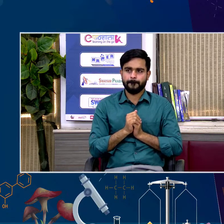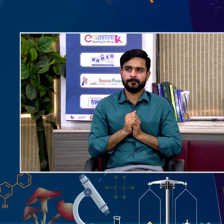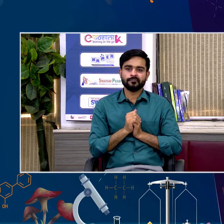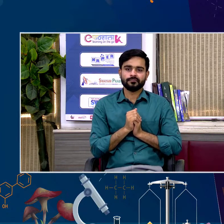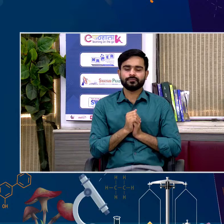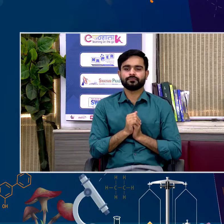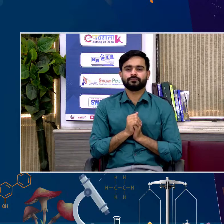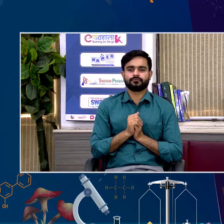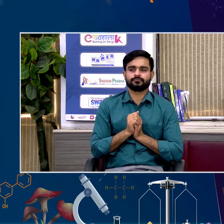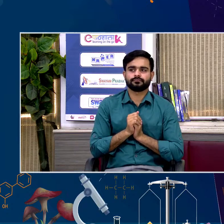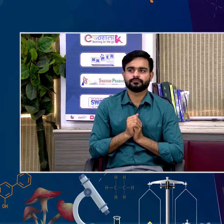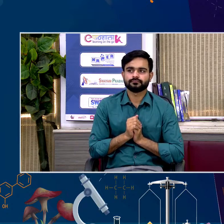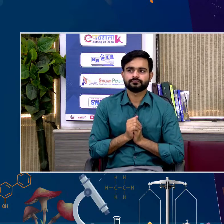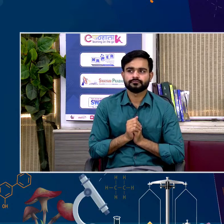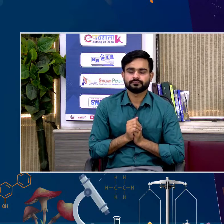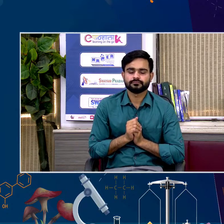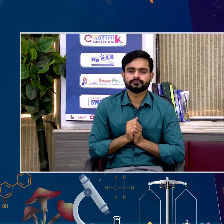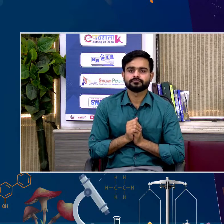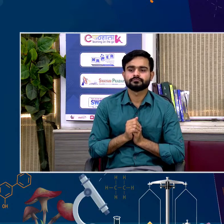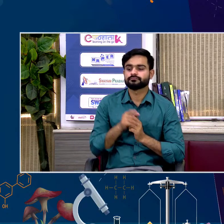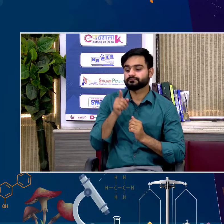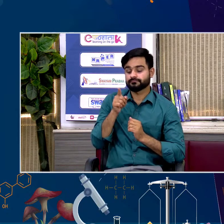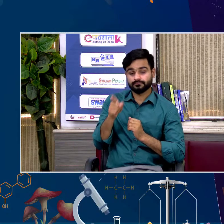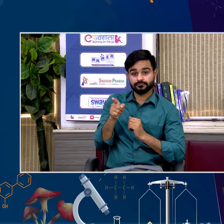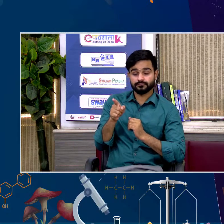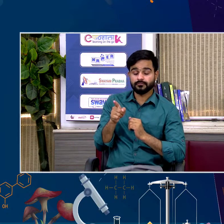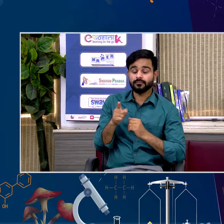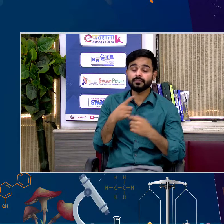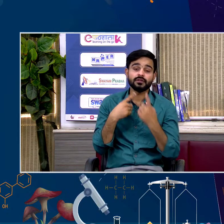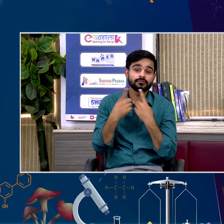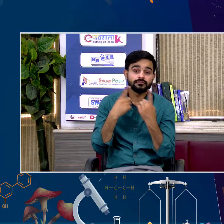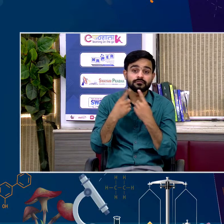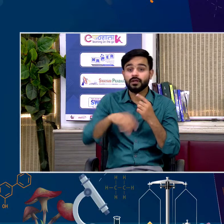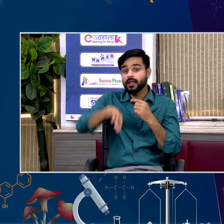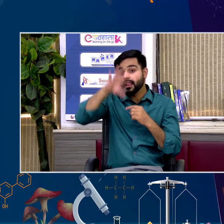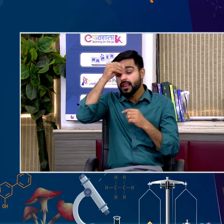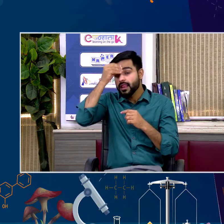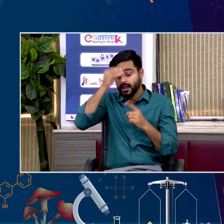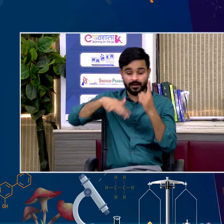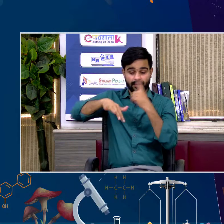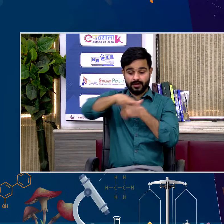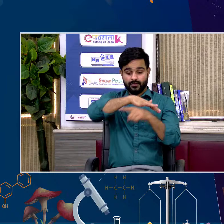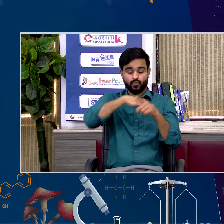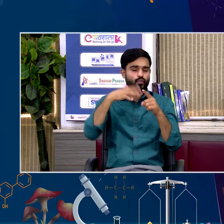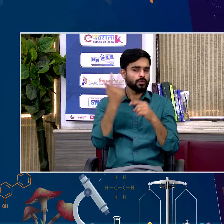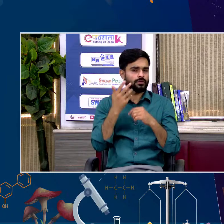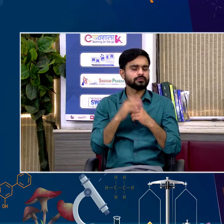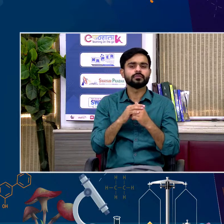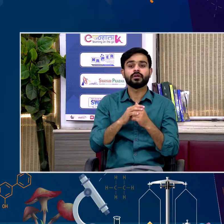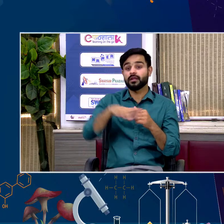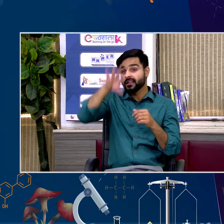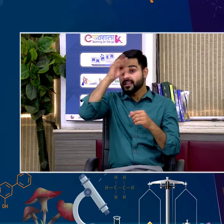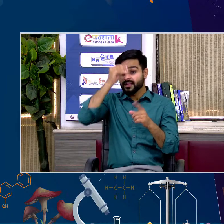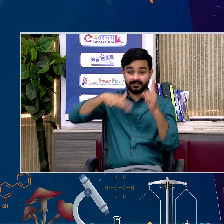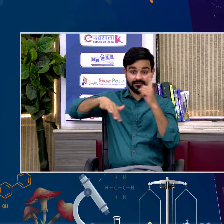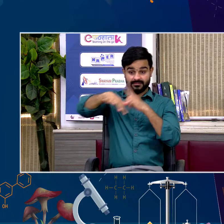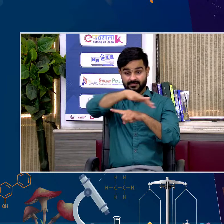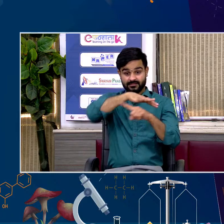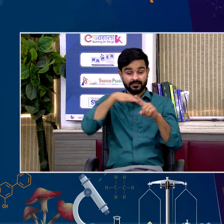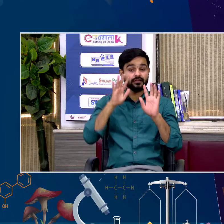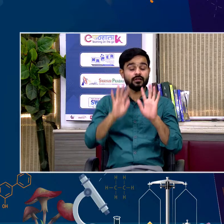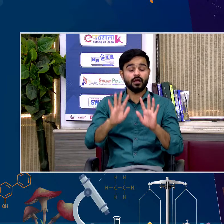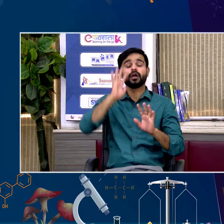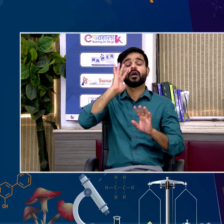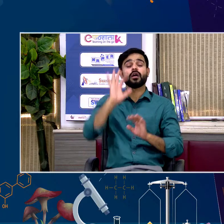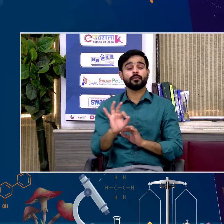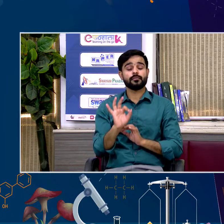Let's talk about the learning environment. because learning environment is as